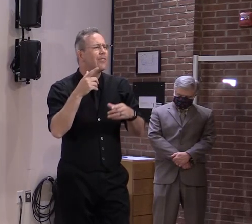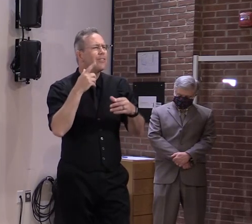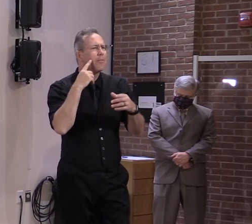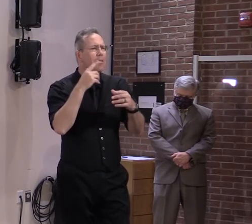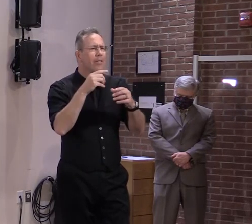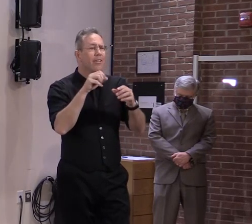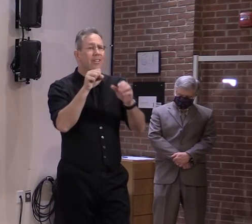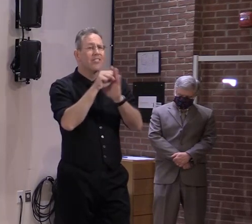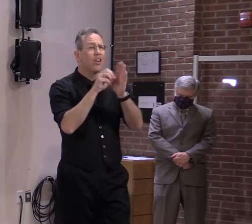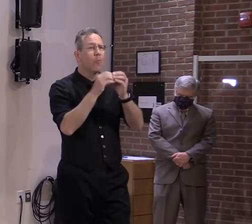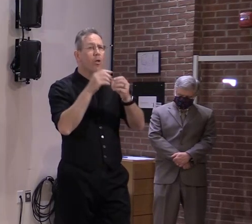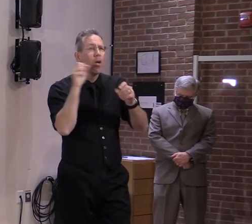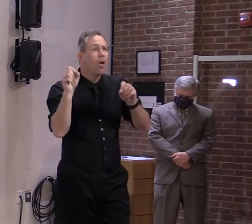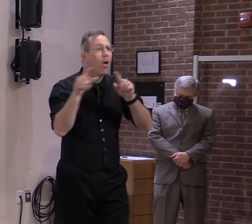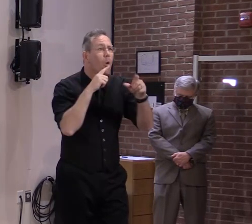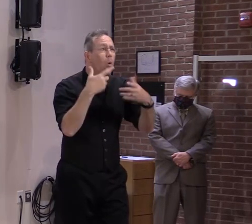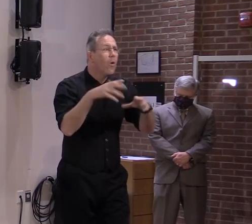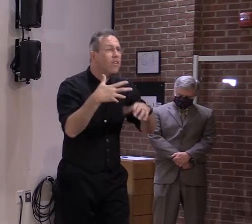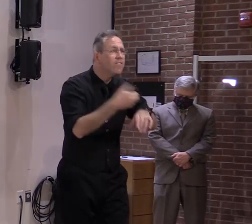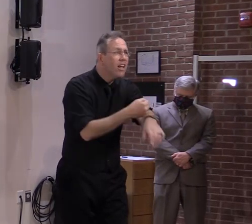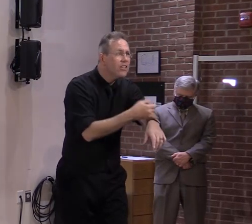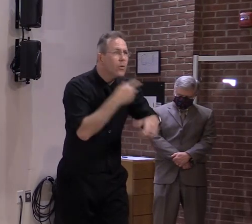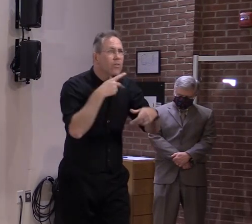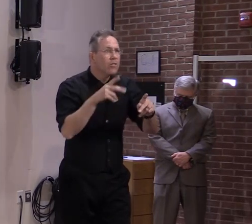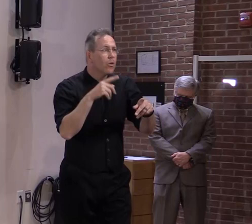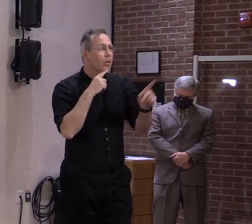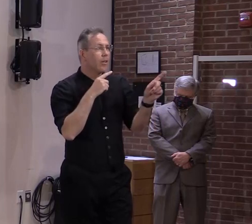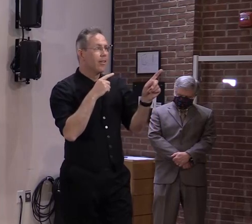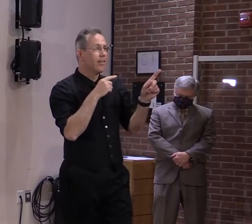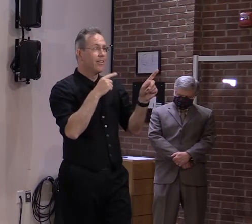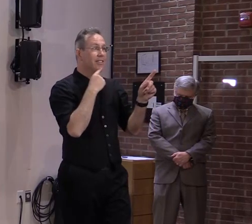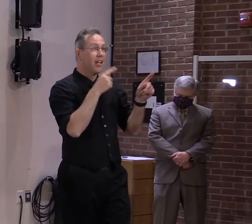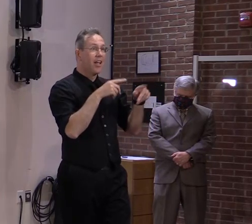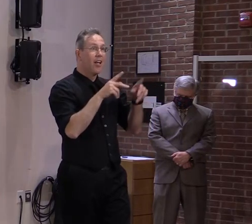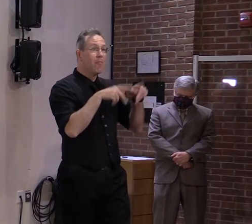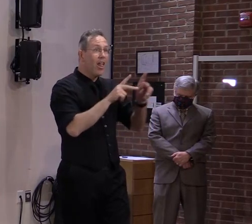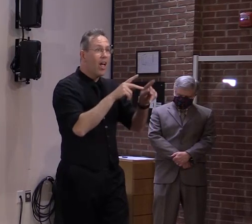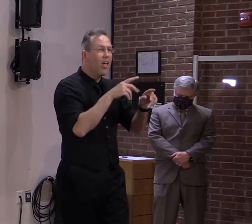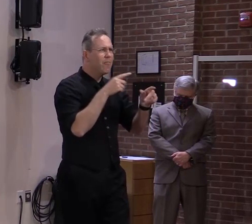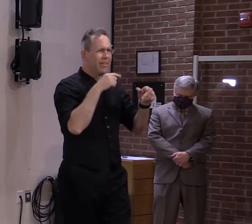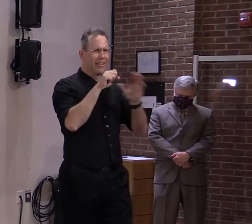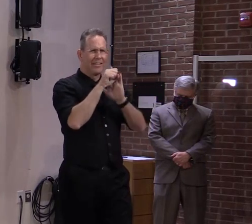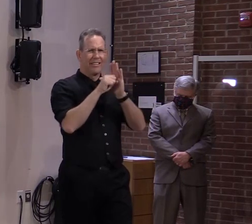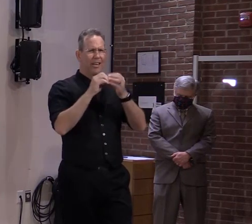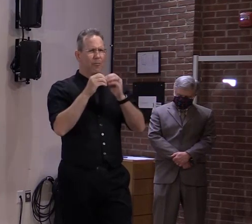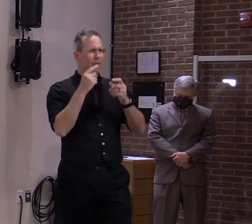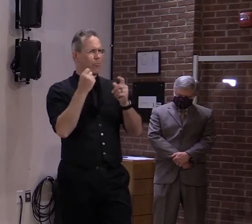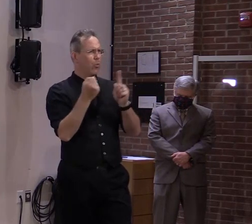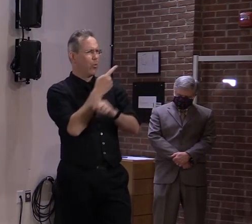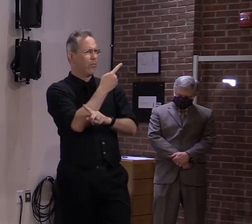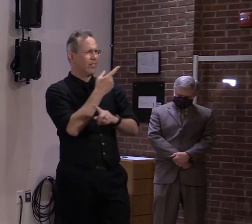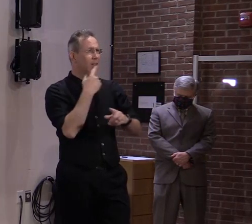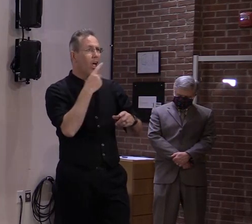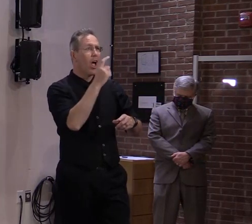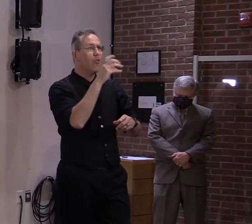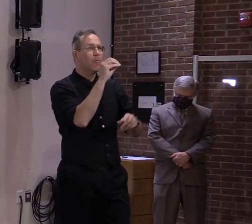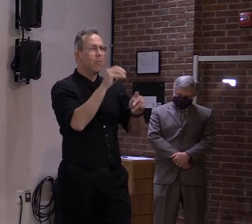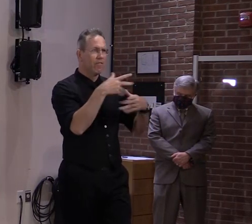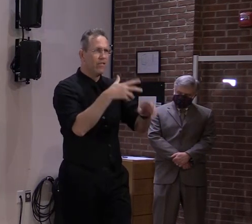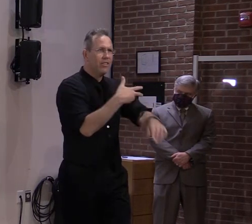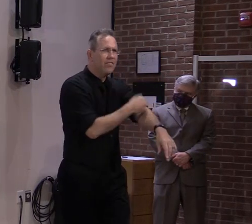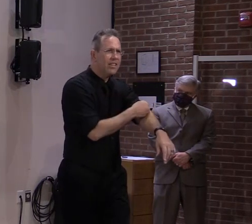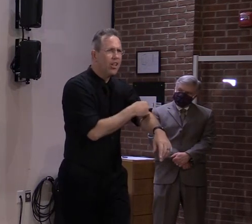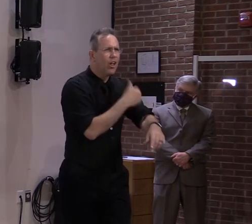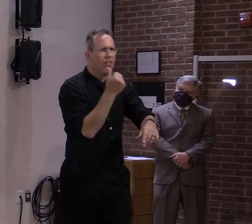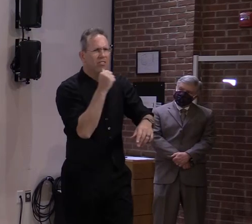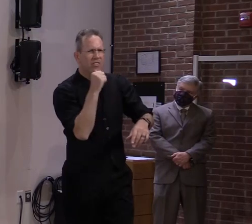now they leveled it off at 95%. So how do you resolve this apparent inconsistency?